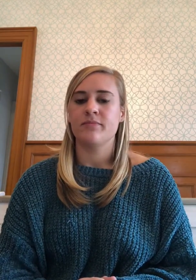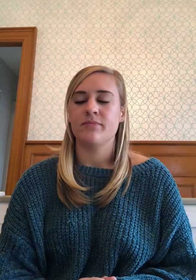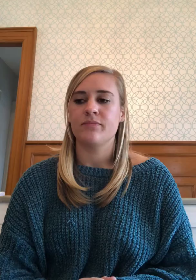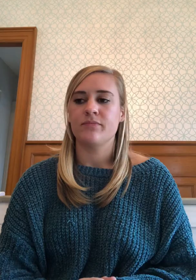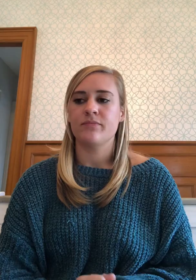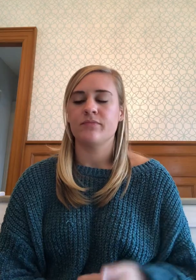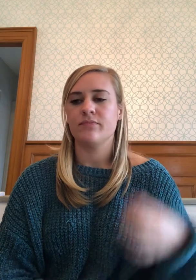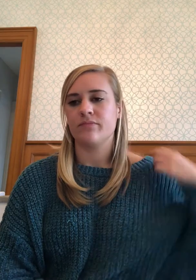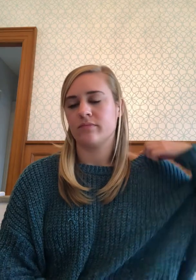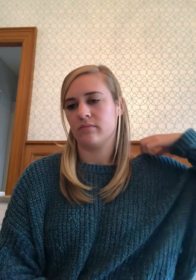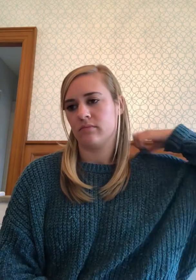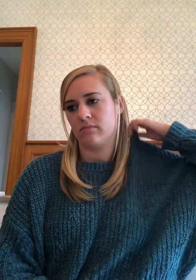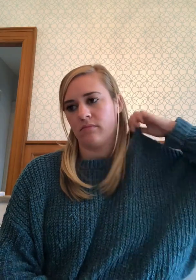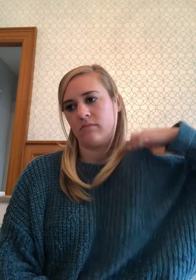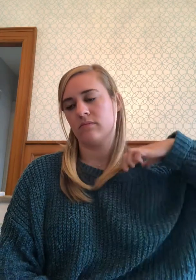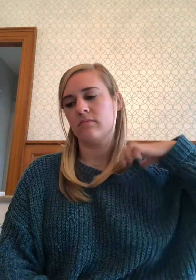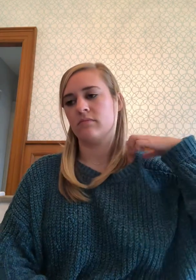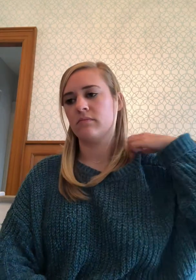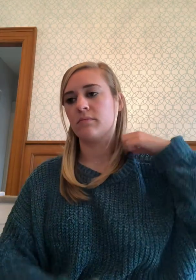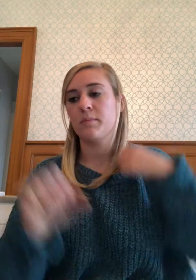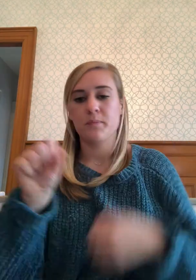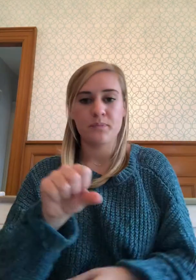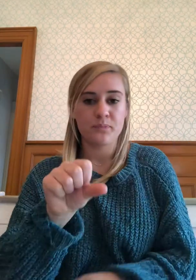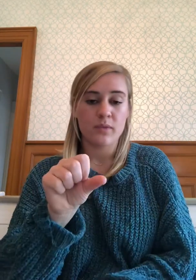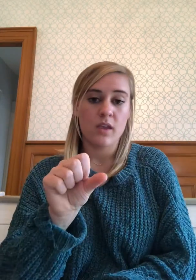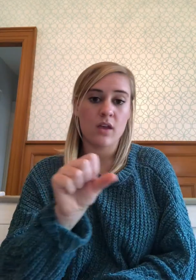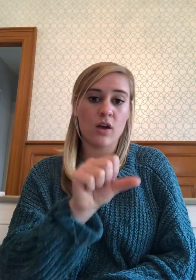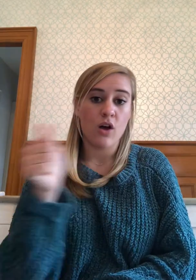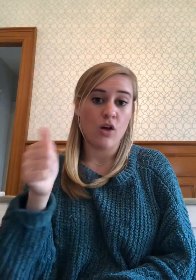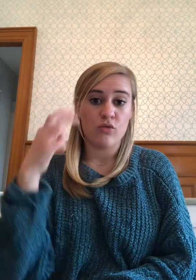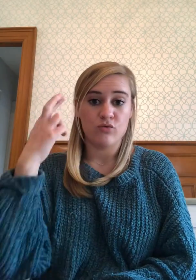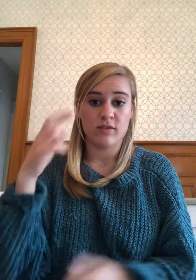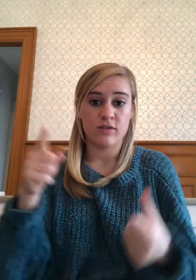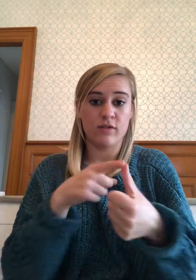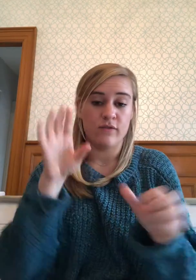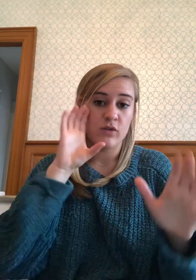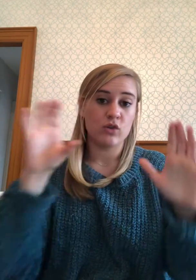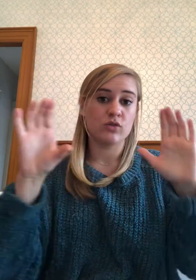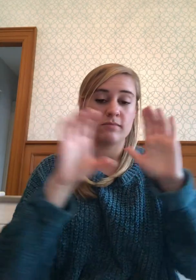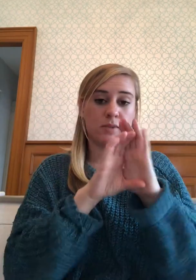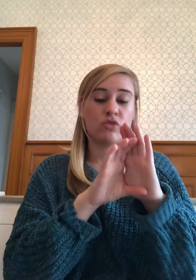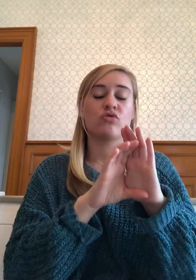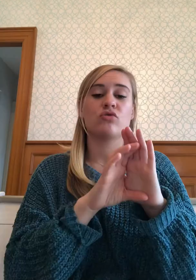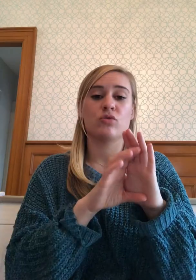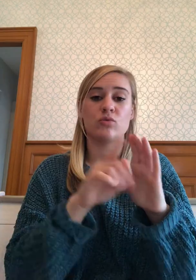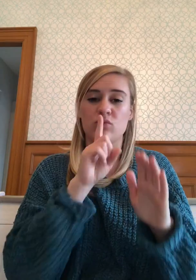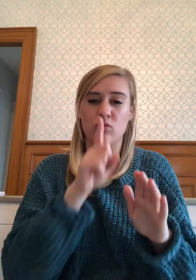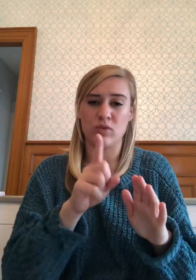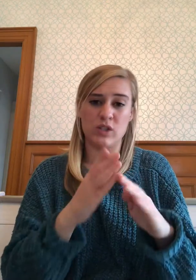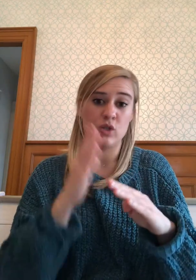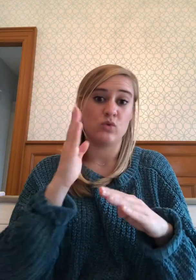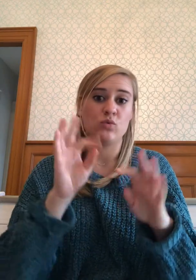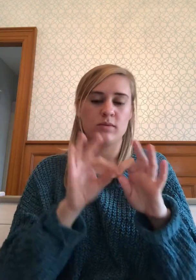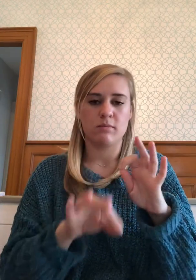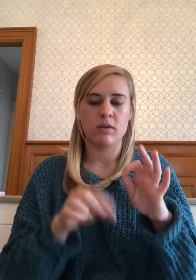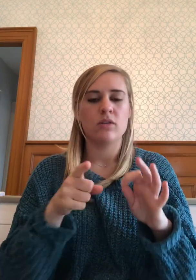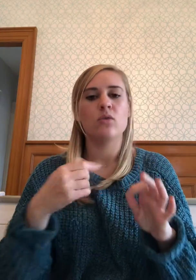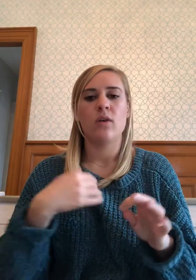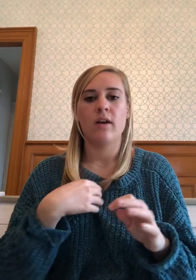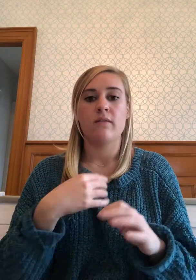The other simplistic part of the first slide was that there was a point force shown on the upper